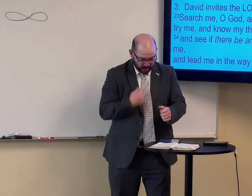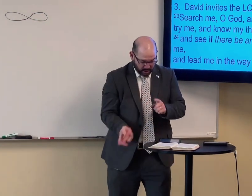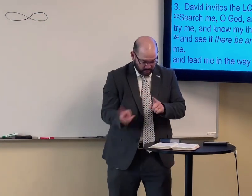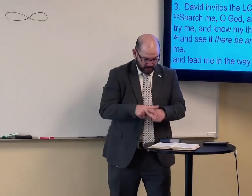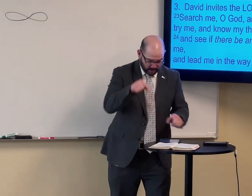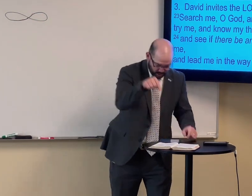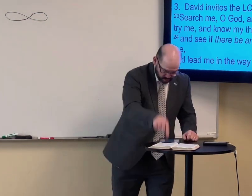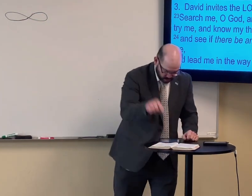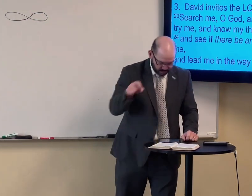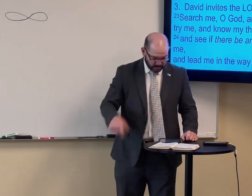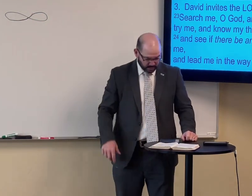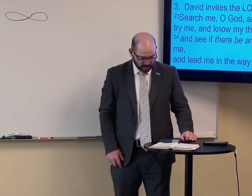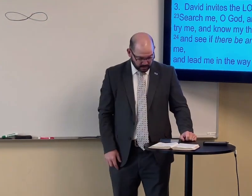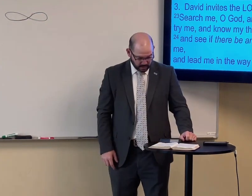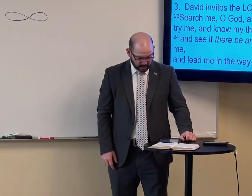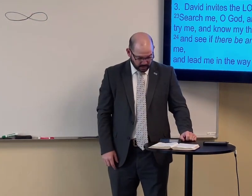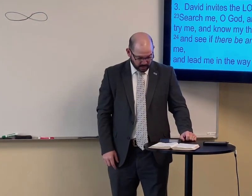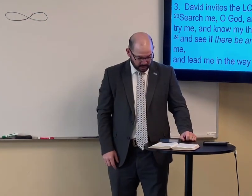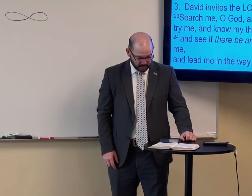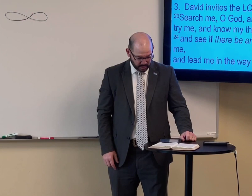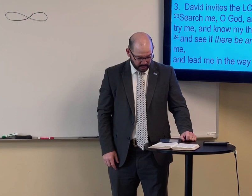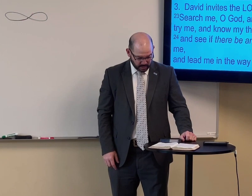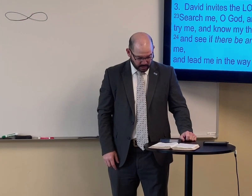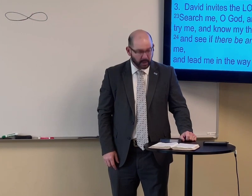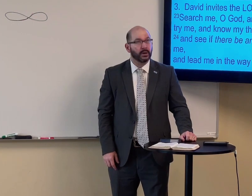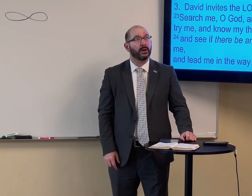inside of us as we apply it to our lives.